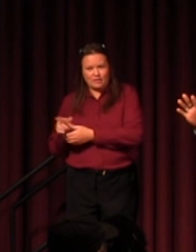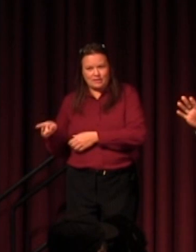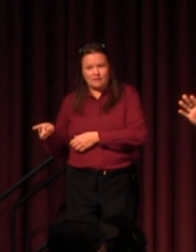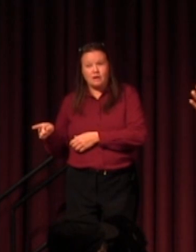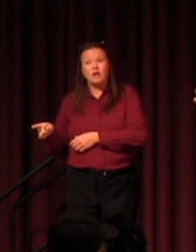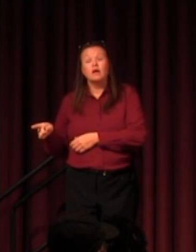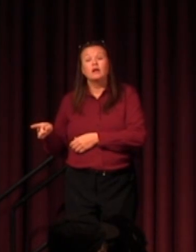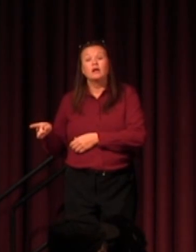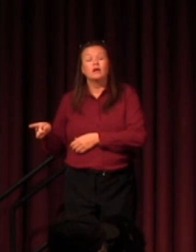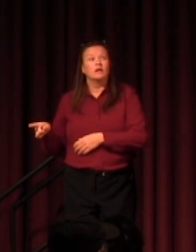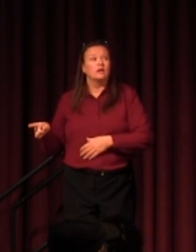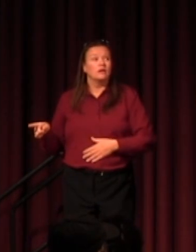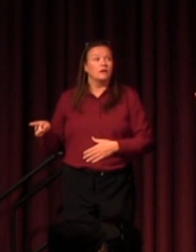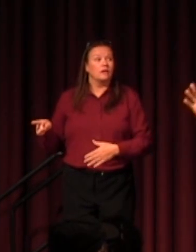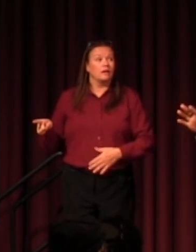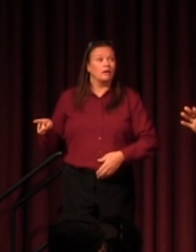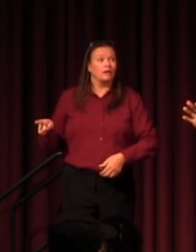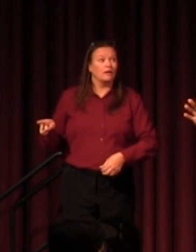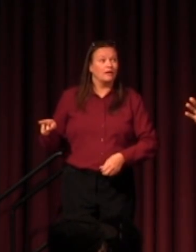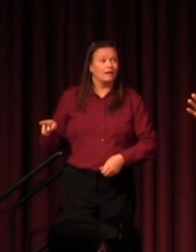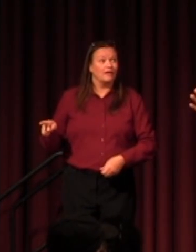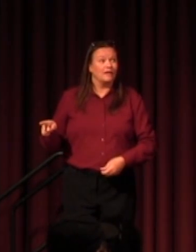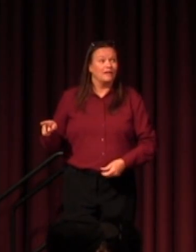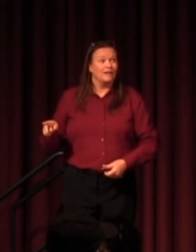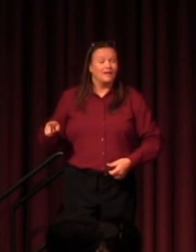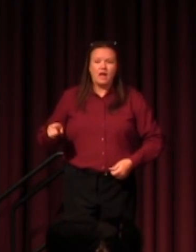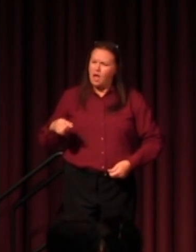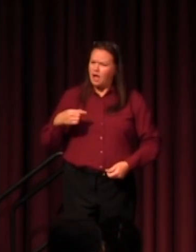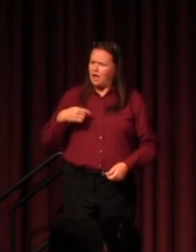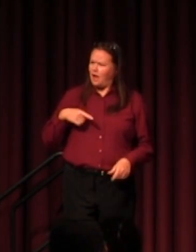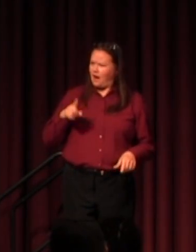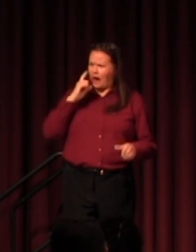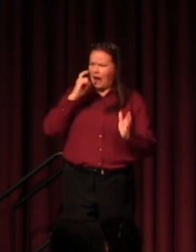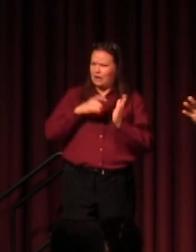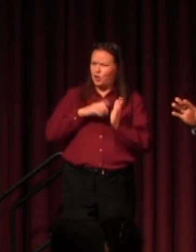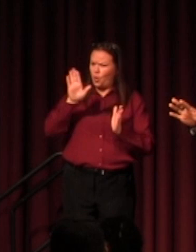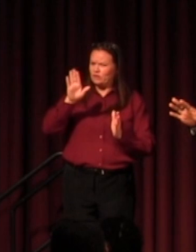And I want to point out, I'm not hearing the appropriate number of ahs or oohs.